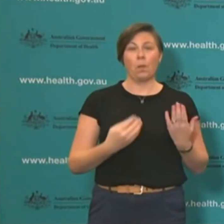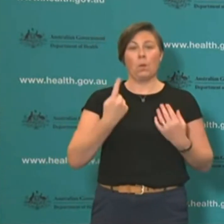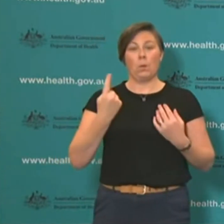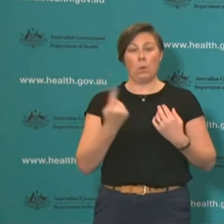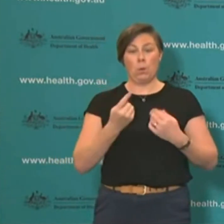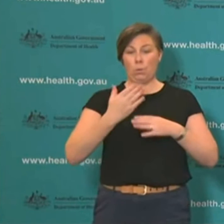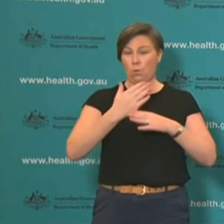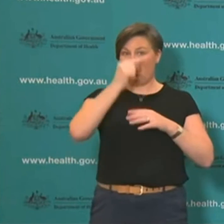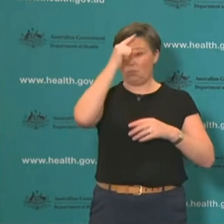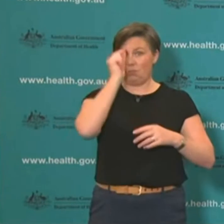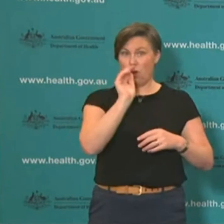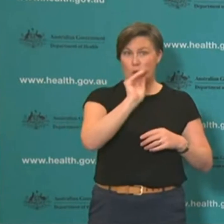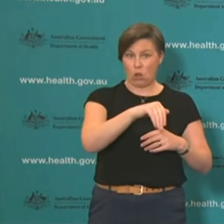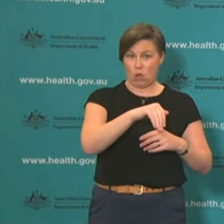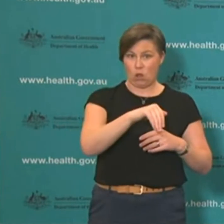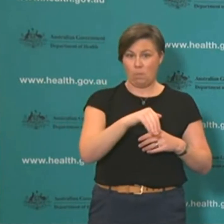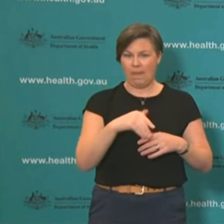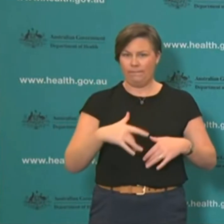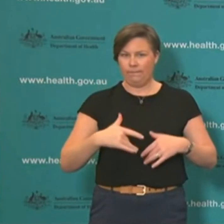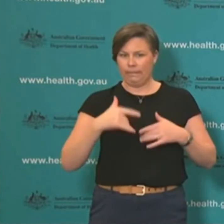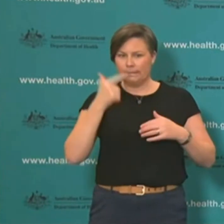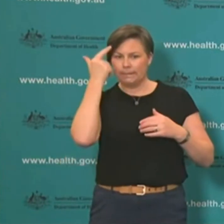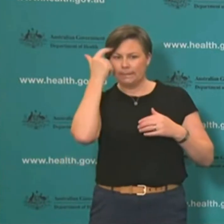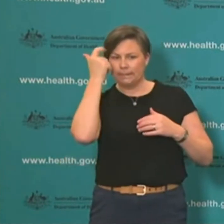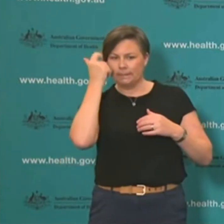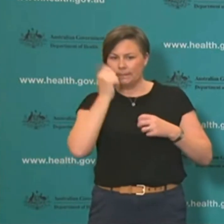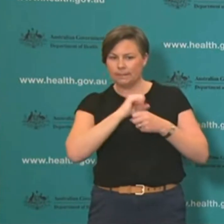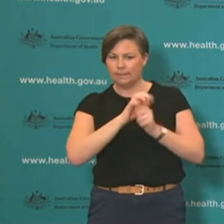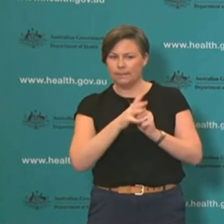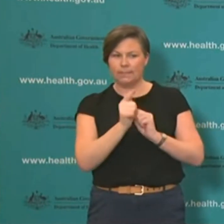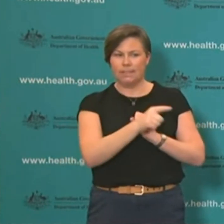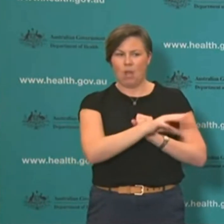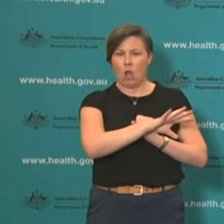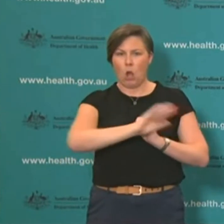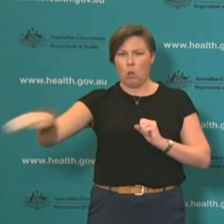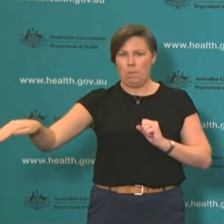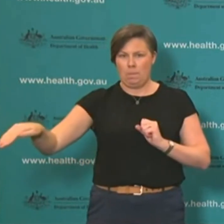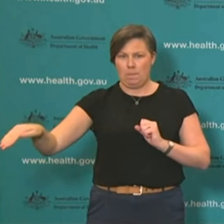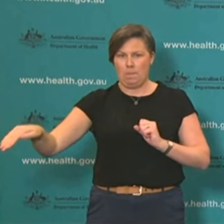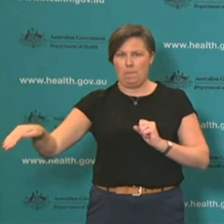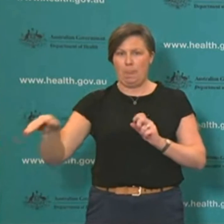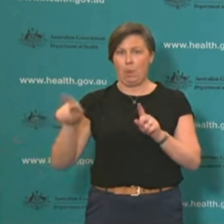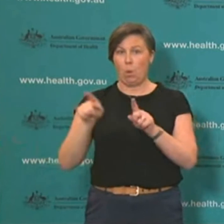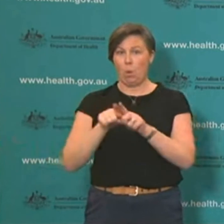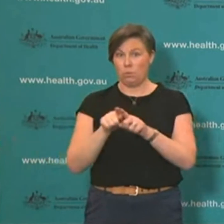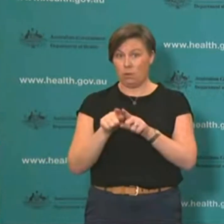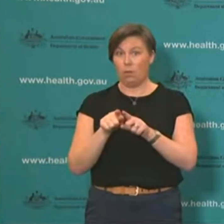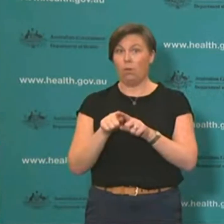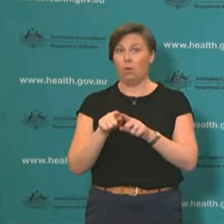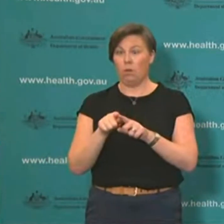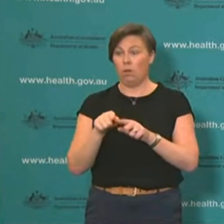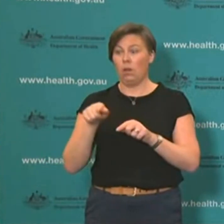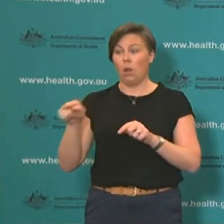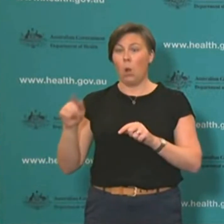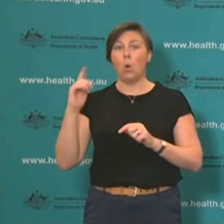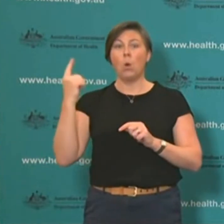who's a residential aged care worker is obviously removed from that facility, that their contacts are determined within the